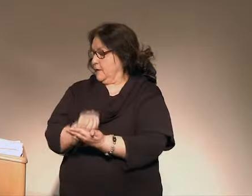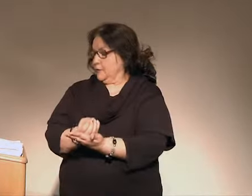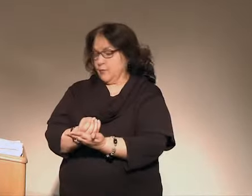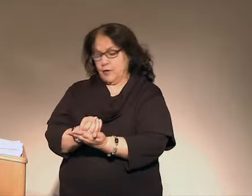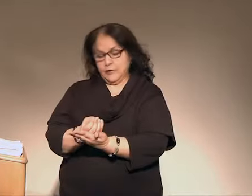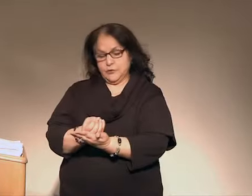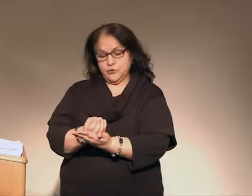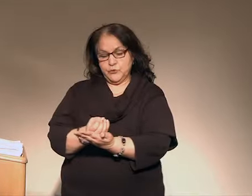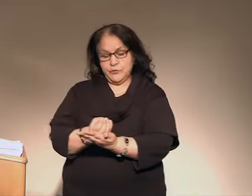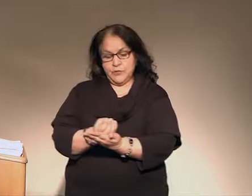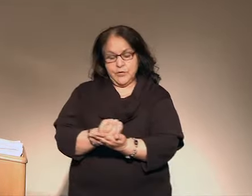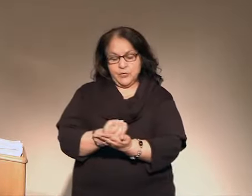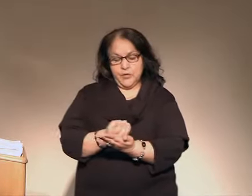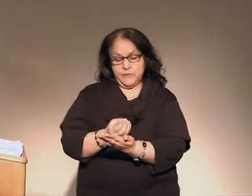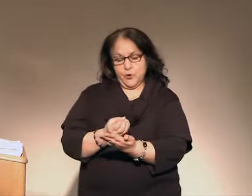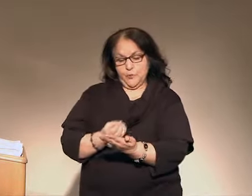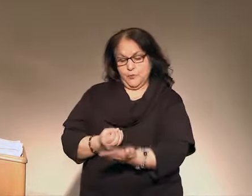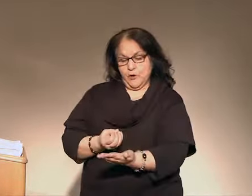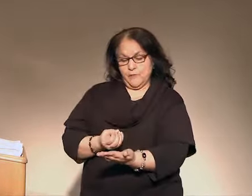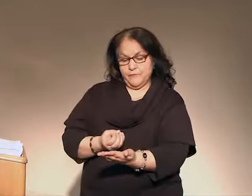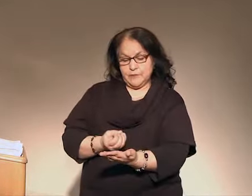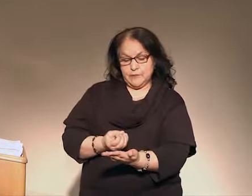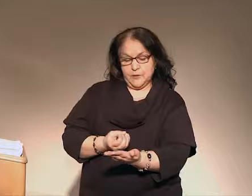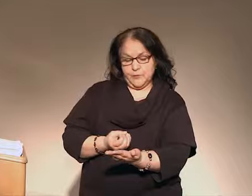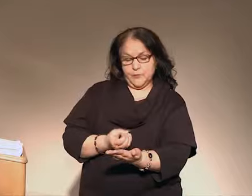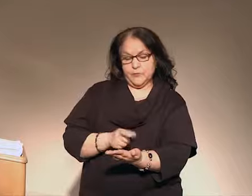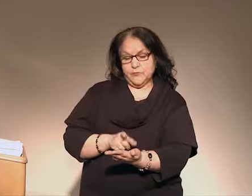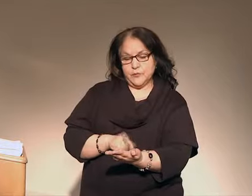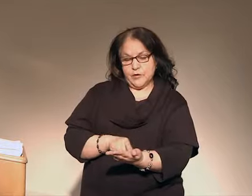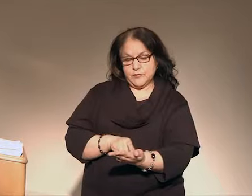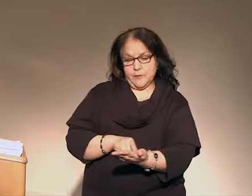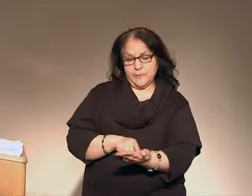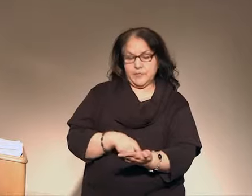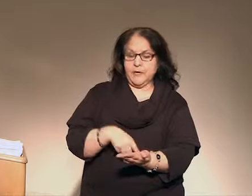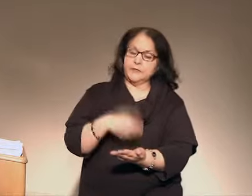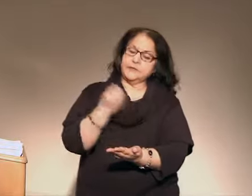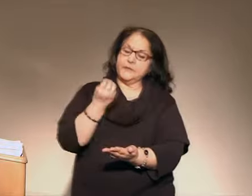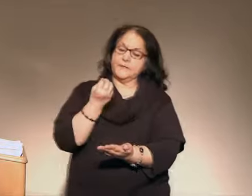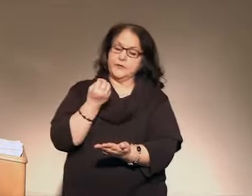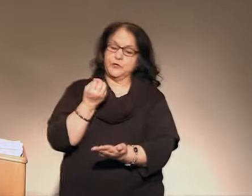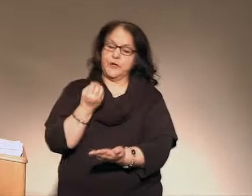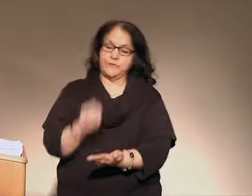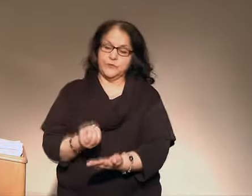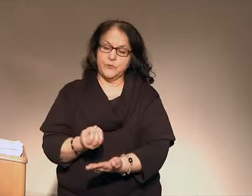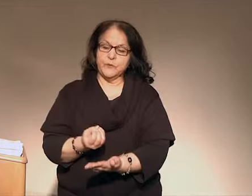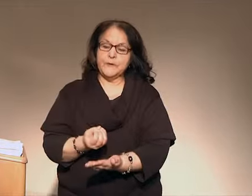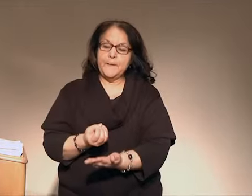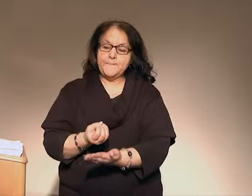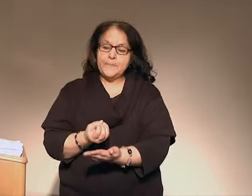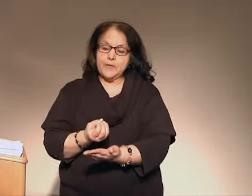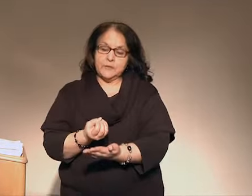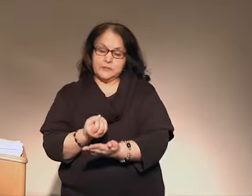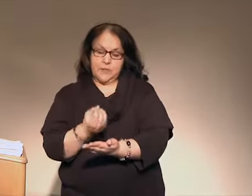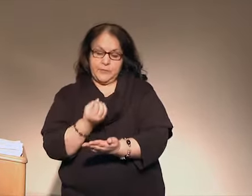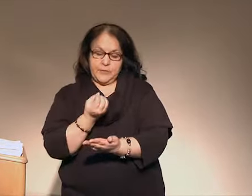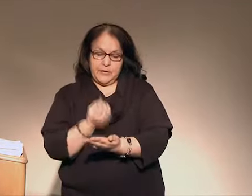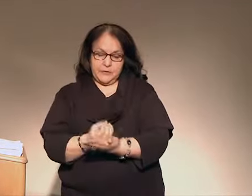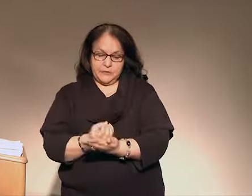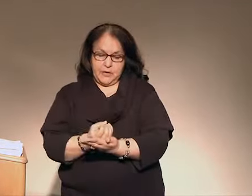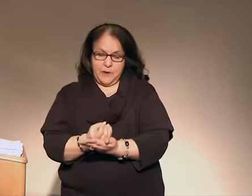And right next to it, you have the open palm facing upward of your non-dominant hand. And then you have your dominant hand on top,